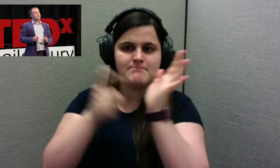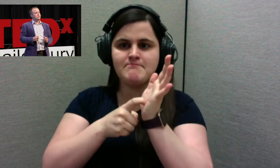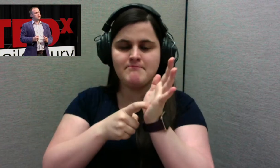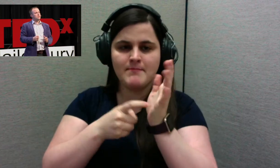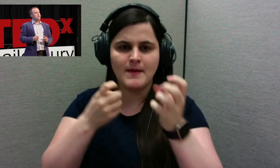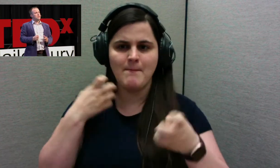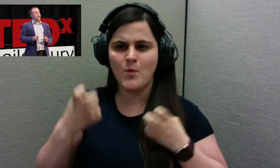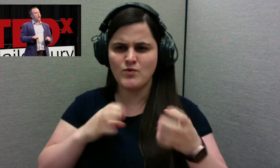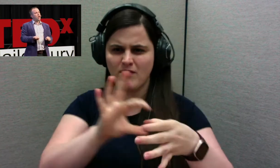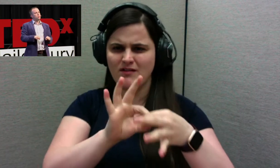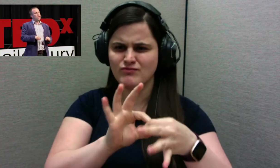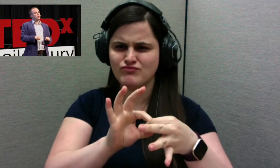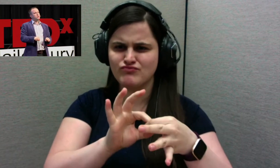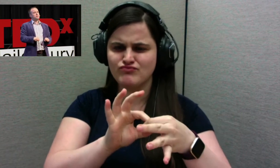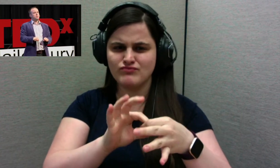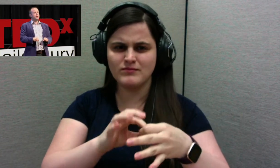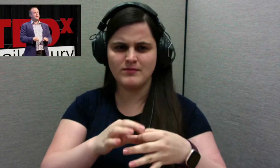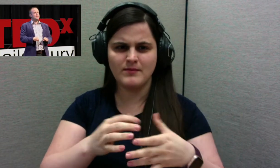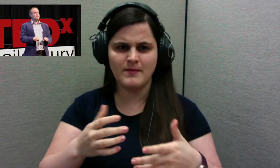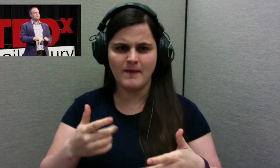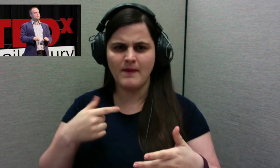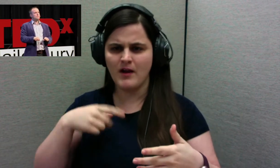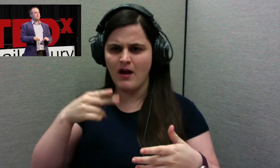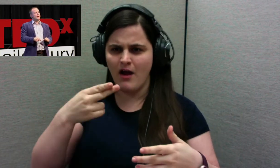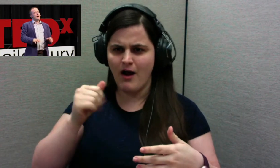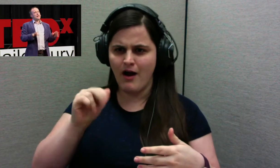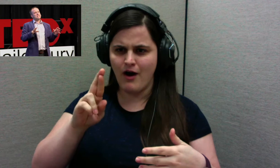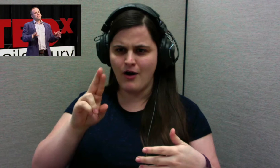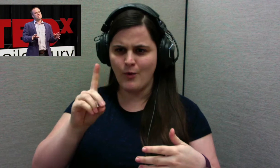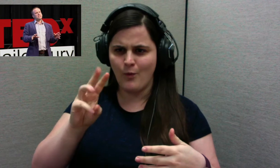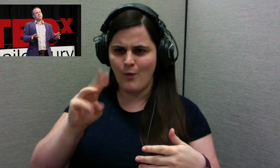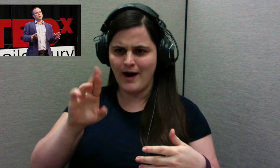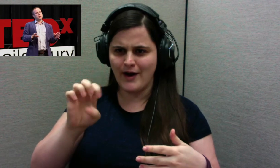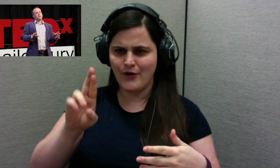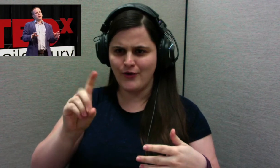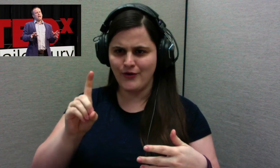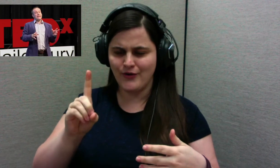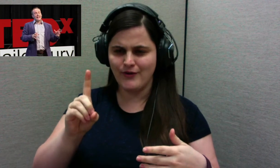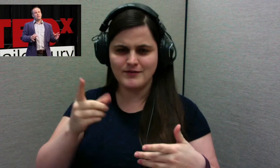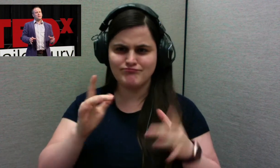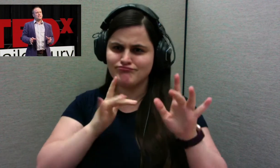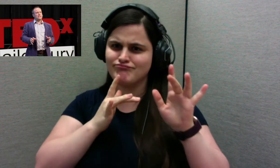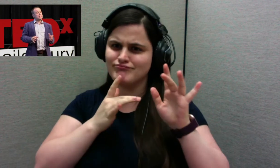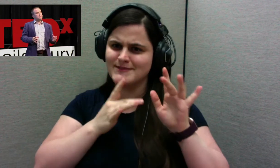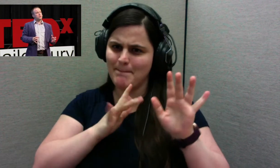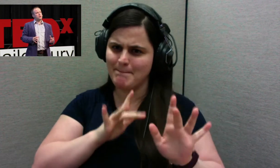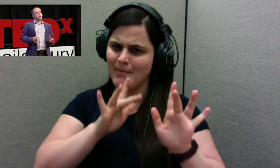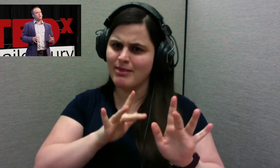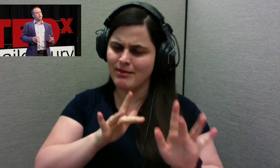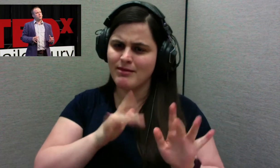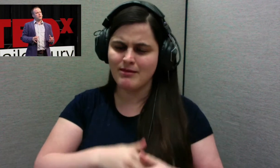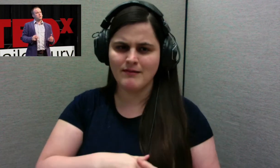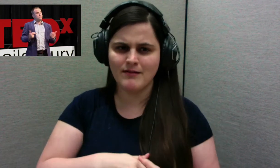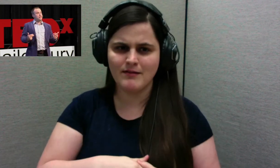relate to. Hardwired for sympathy. And it's this innate ability to sympathize